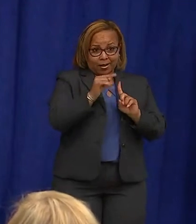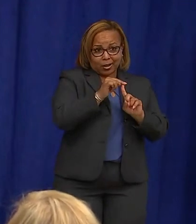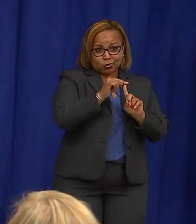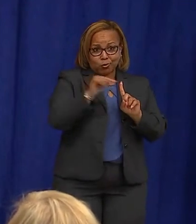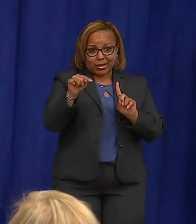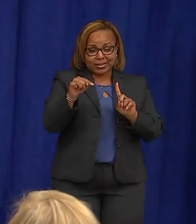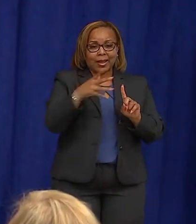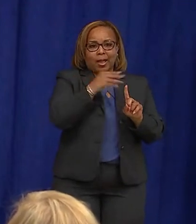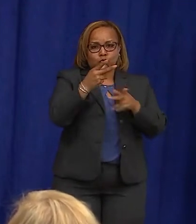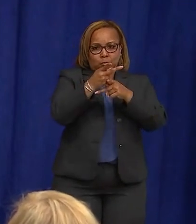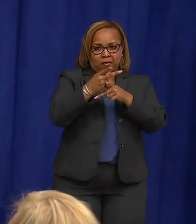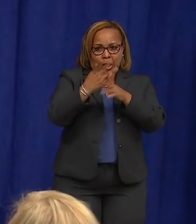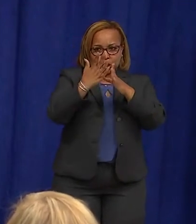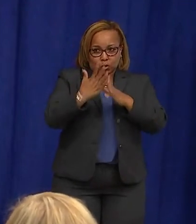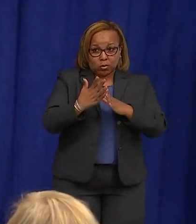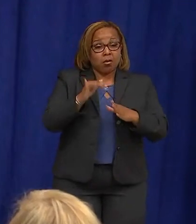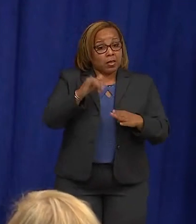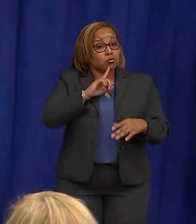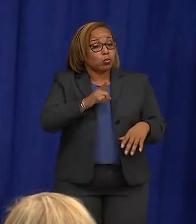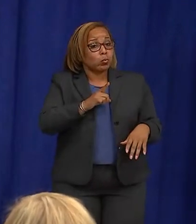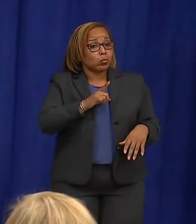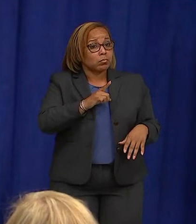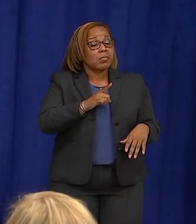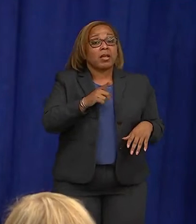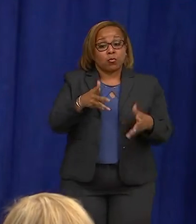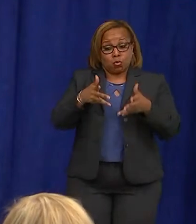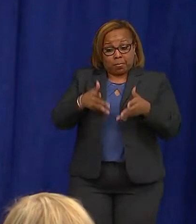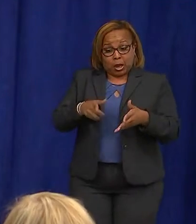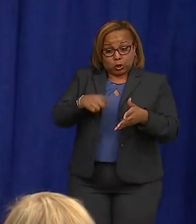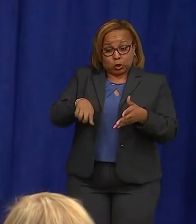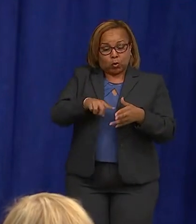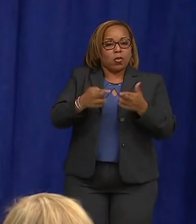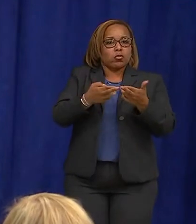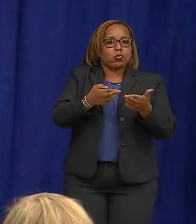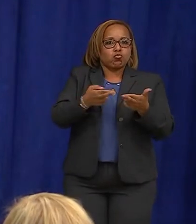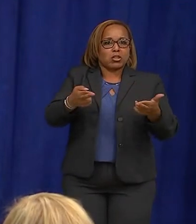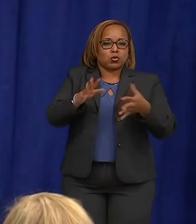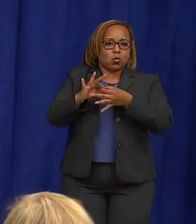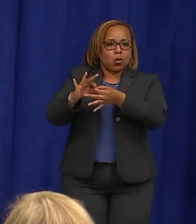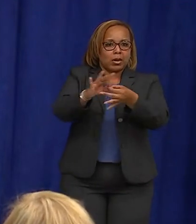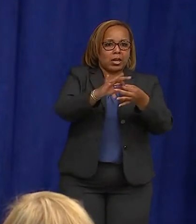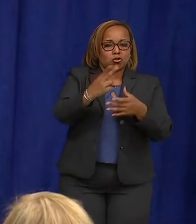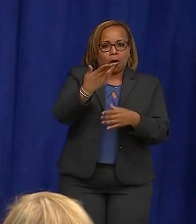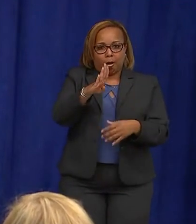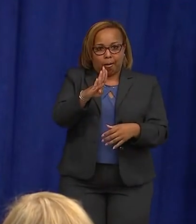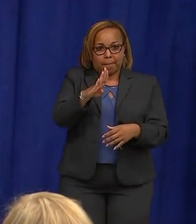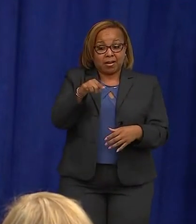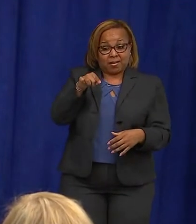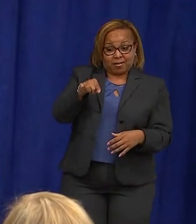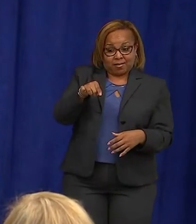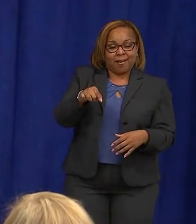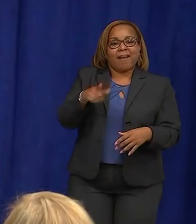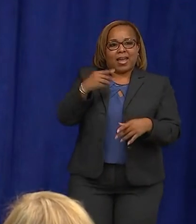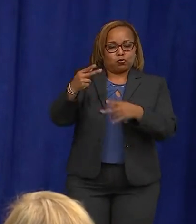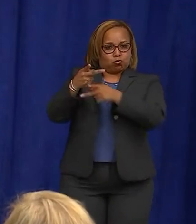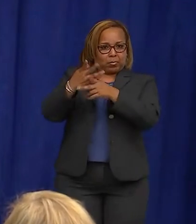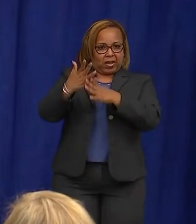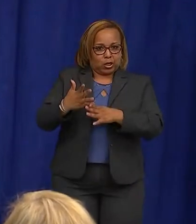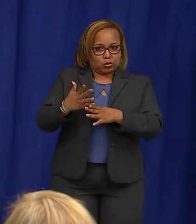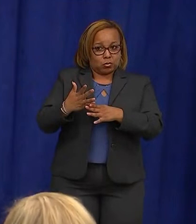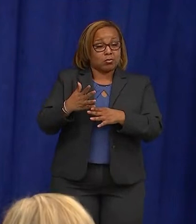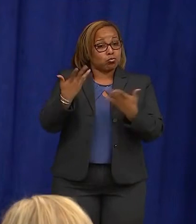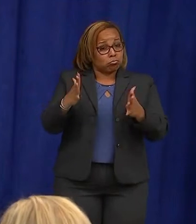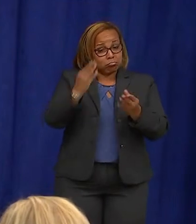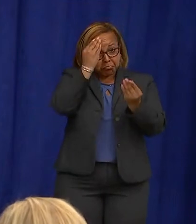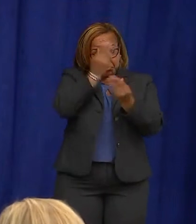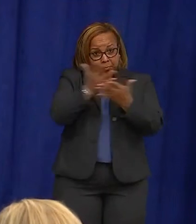tracing and supervisors. That is true, and then the remainder are in the resource coordination hub and the resource coordination supervisors. So as